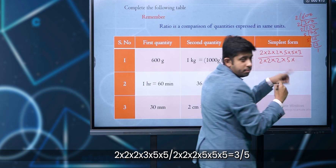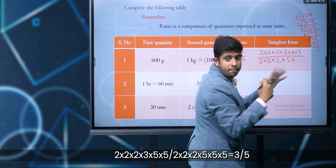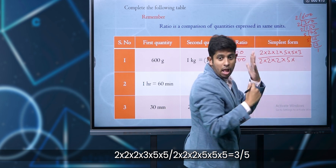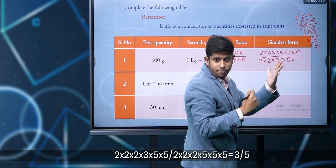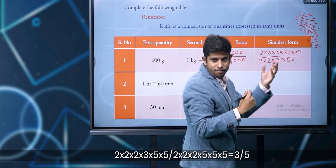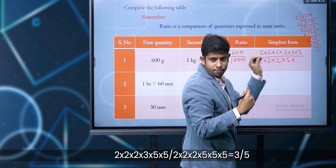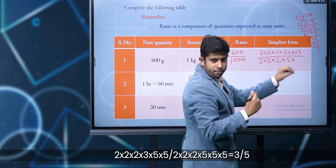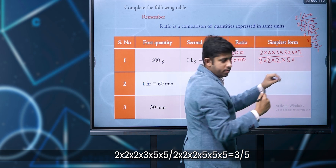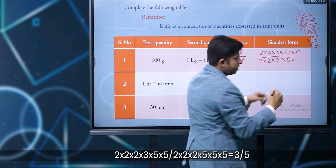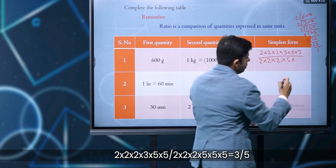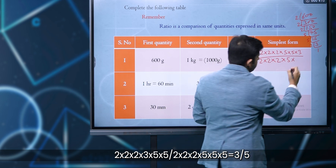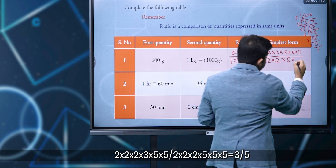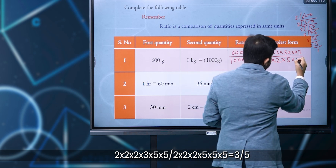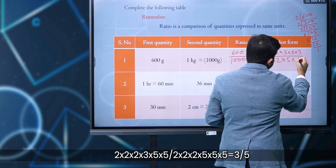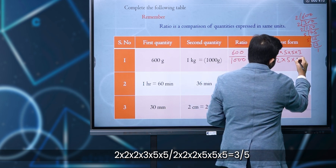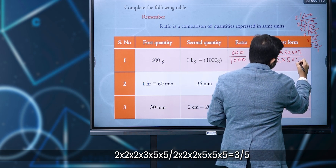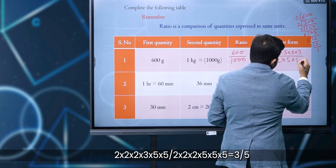which is equal to